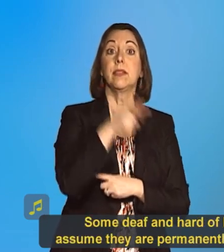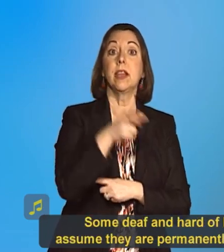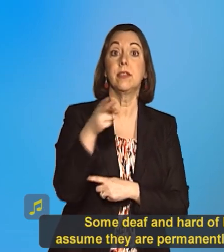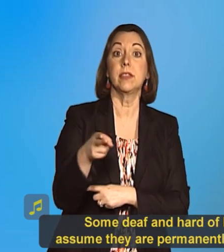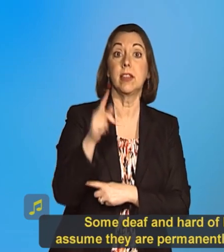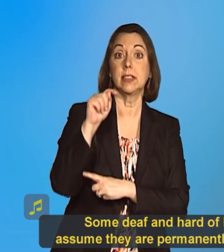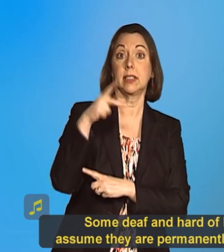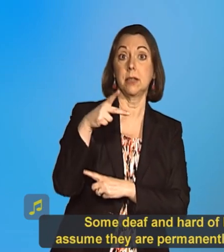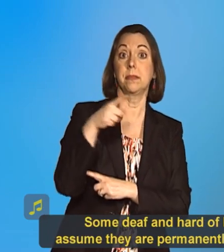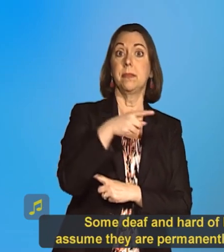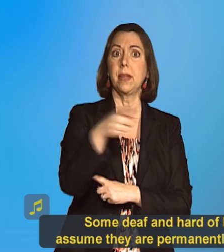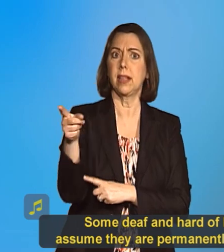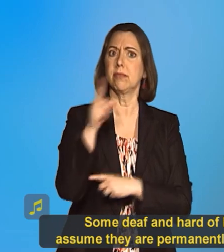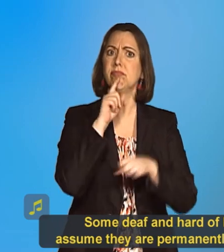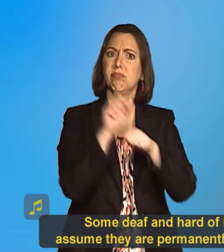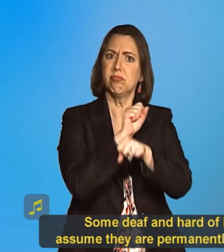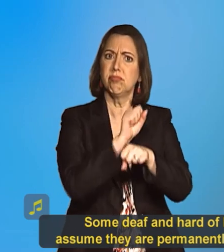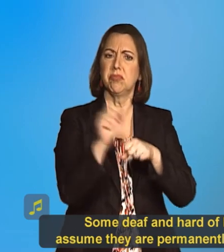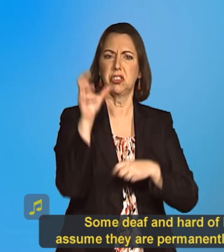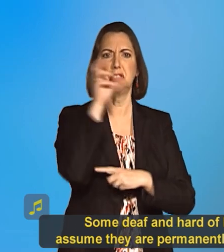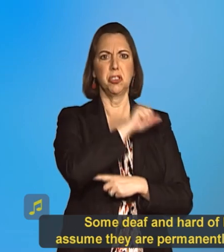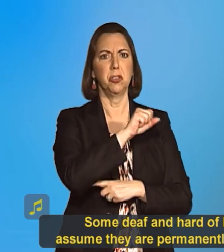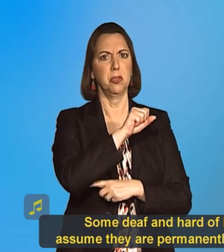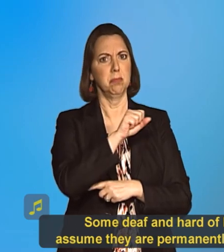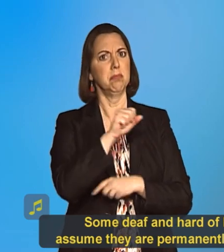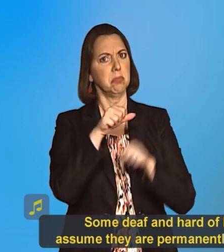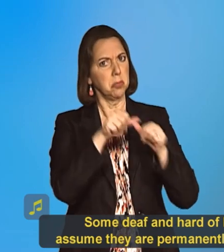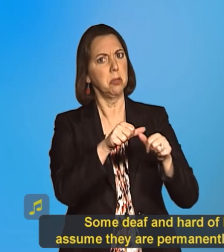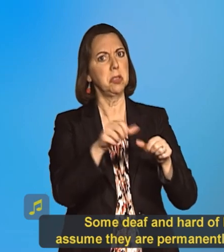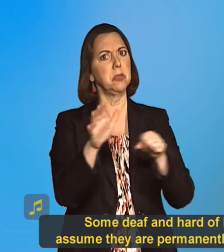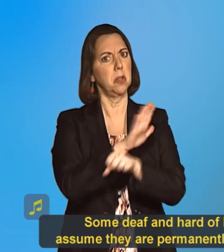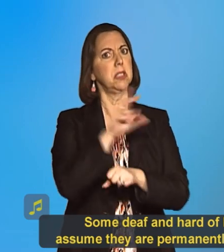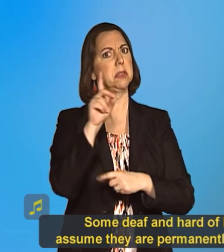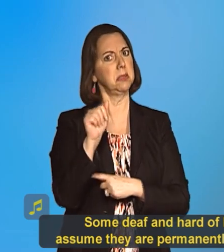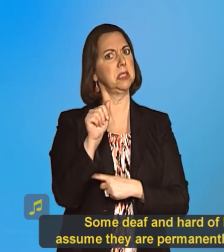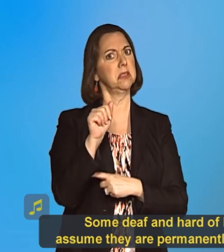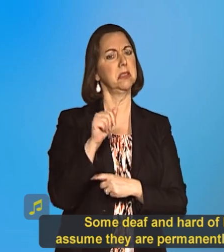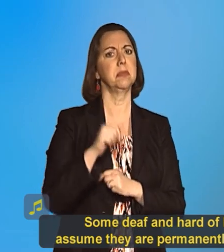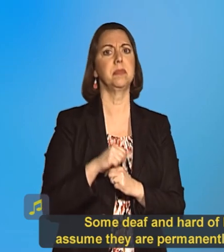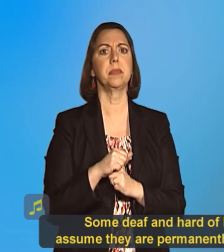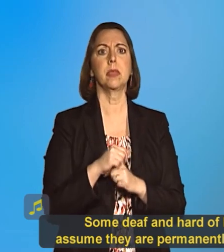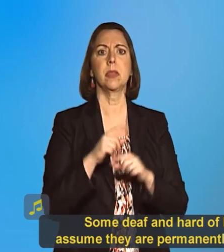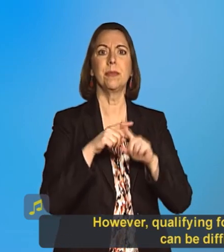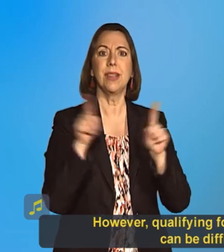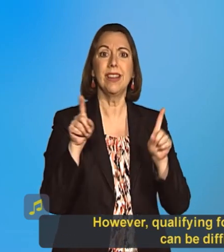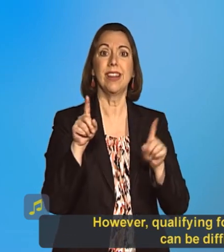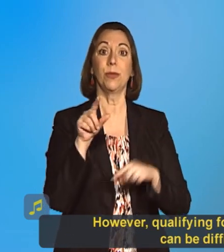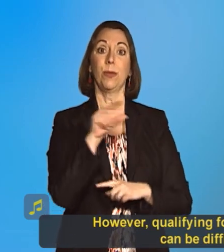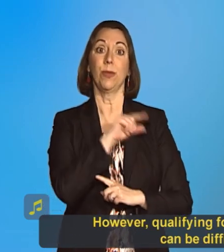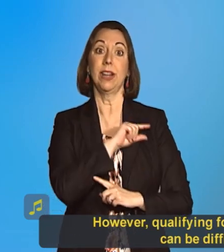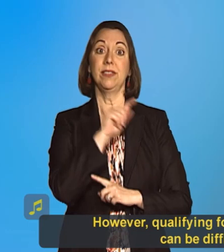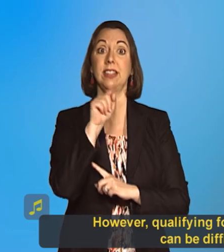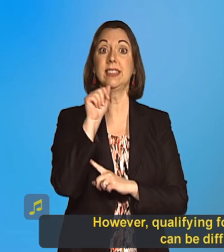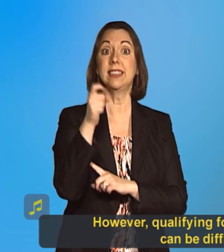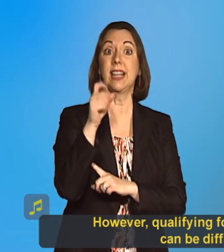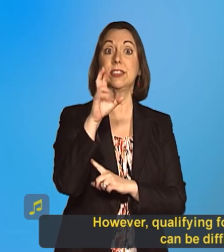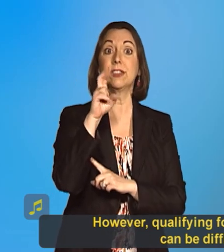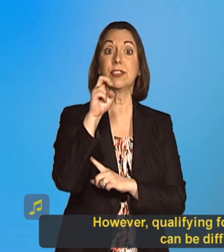Some deaf and hard of hearing taxpayers assume they are permanently and totally disabled. However, qualifying for the